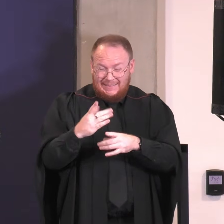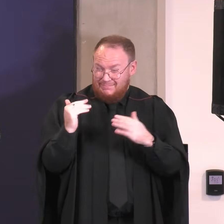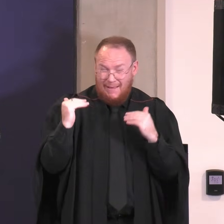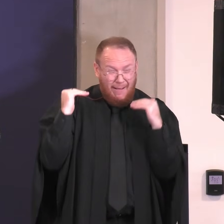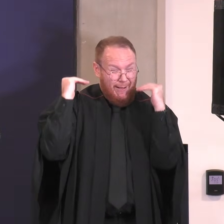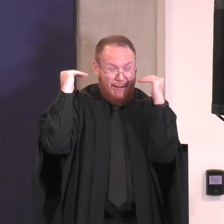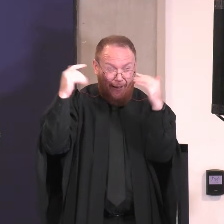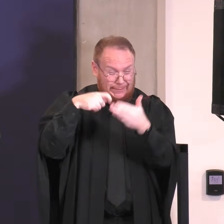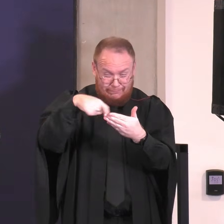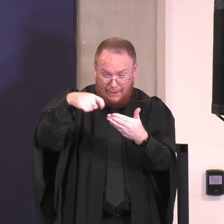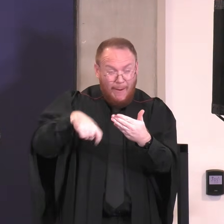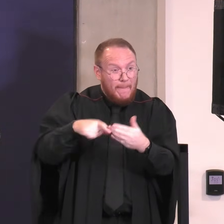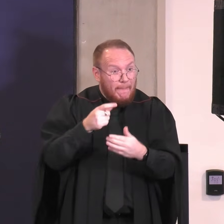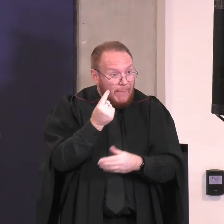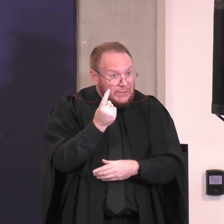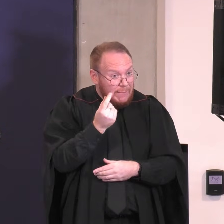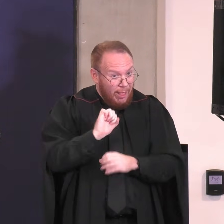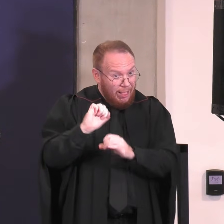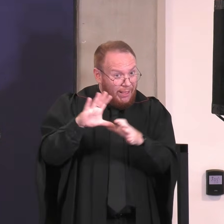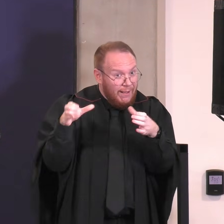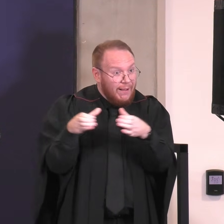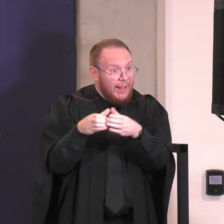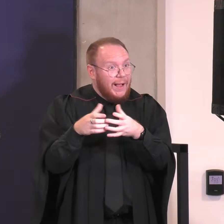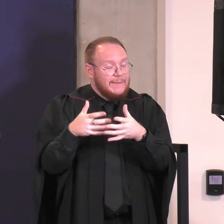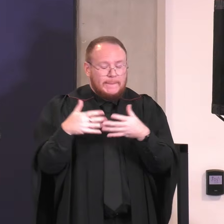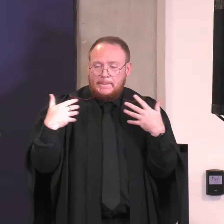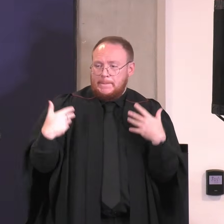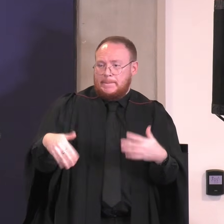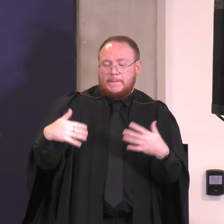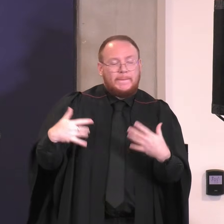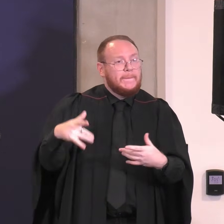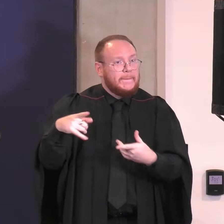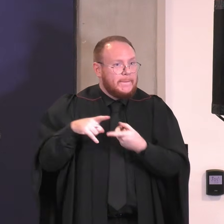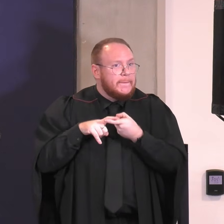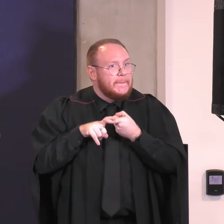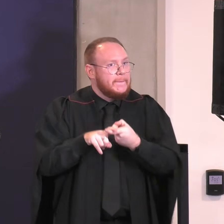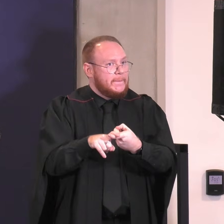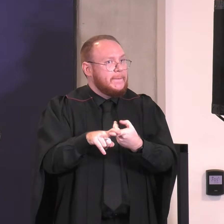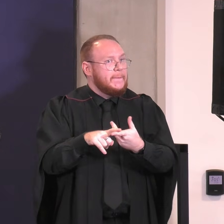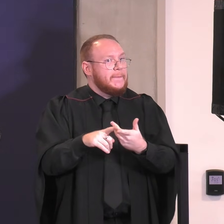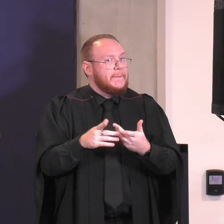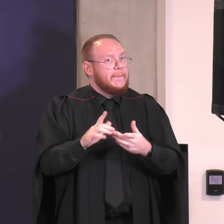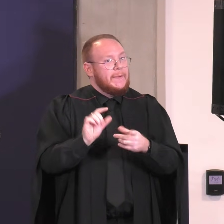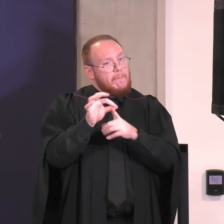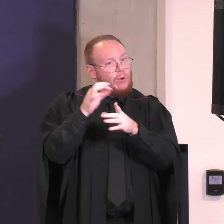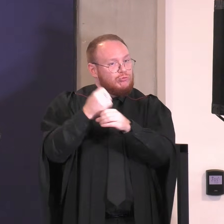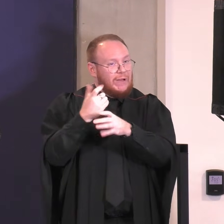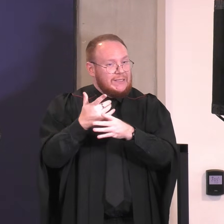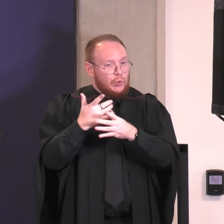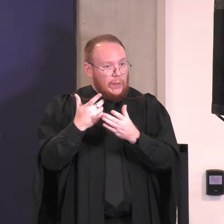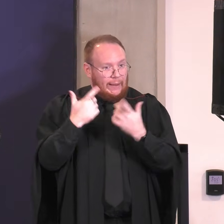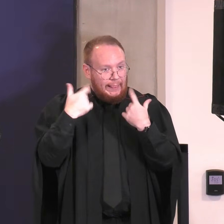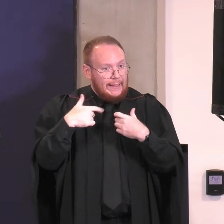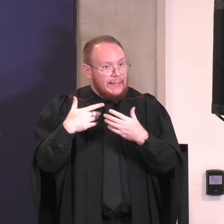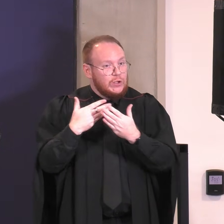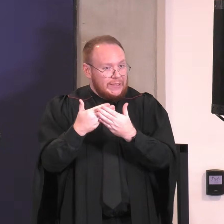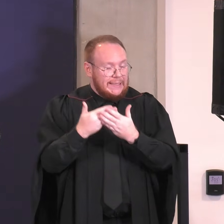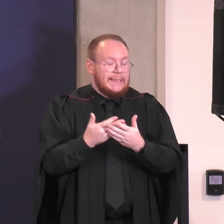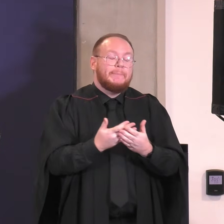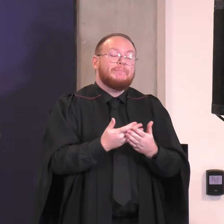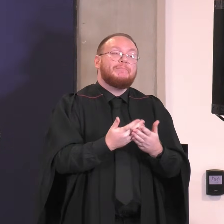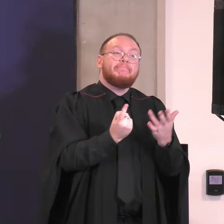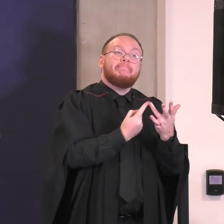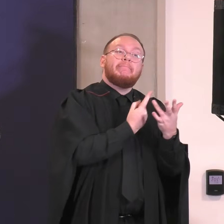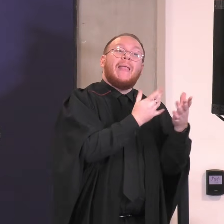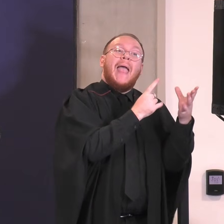cohort, a testimony to her dedication and excellence in postgrad legal study. Amy Barton also achieved an overall